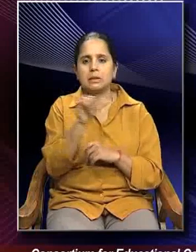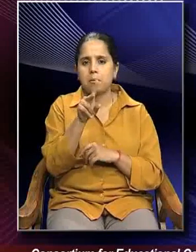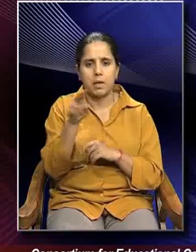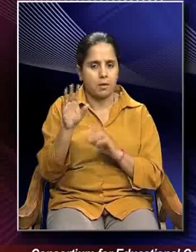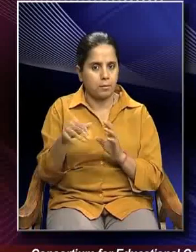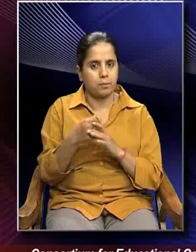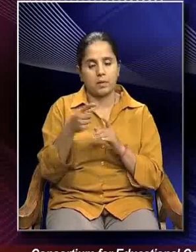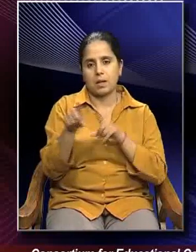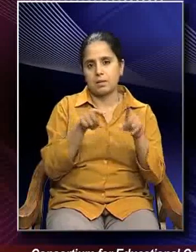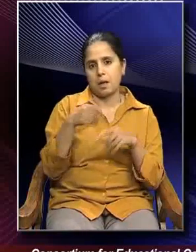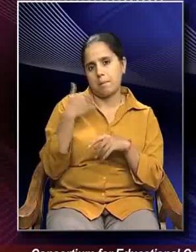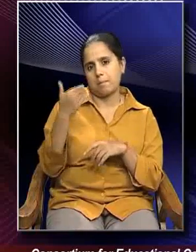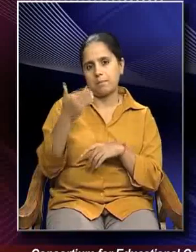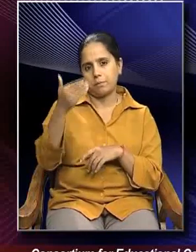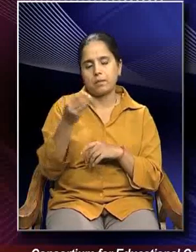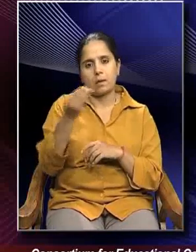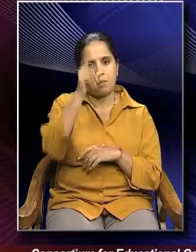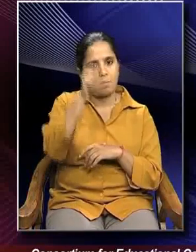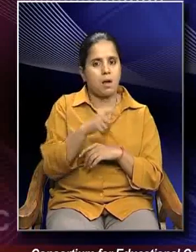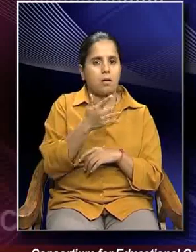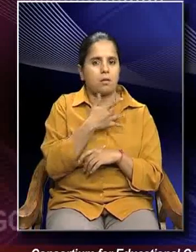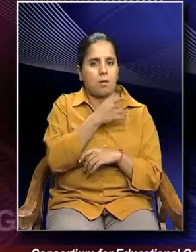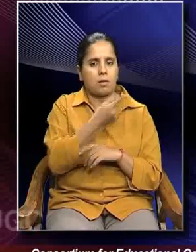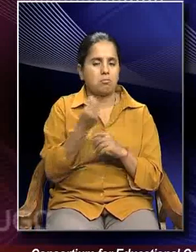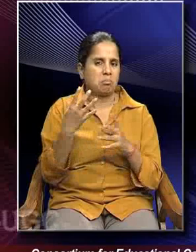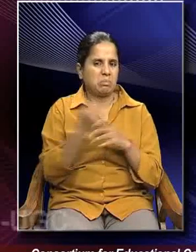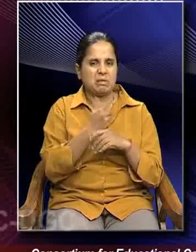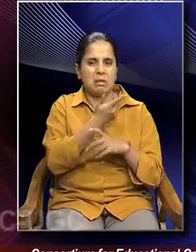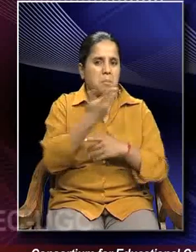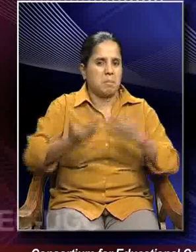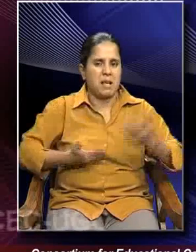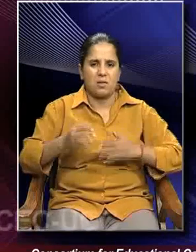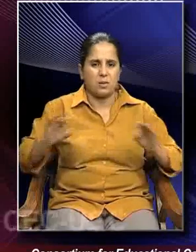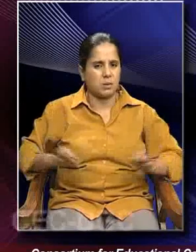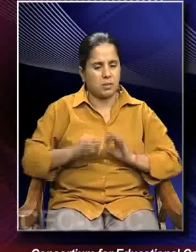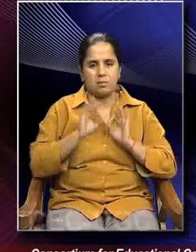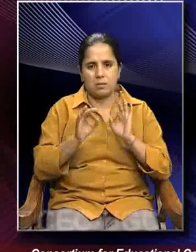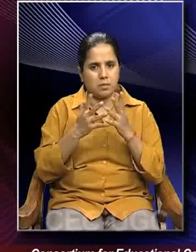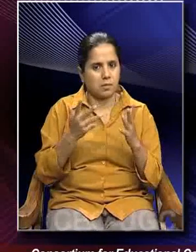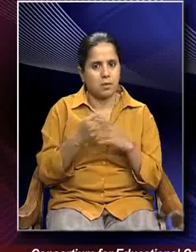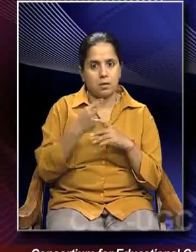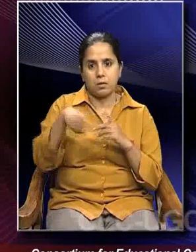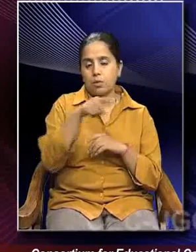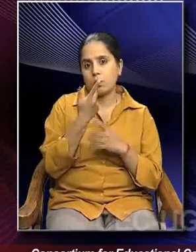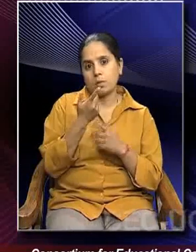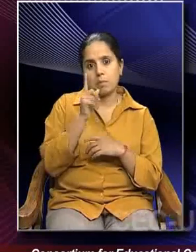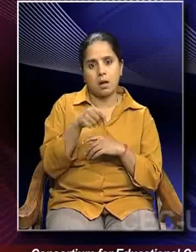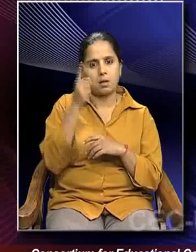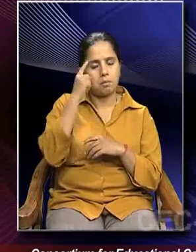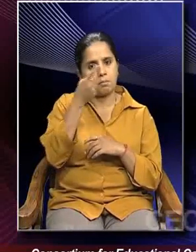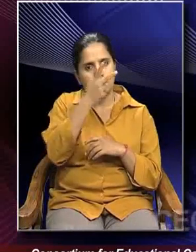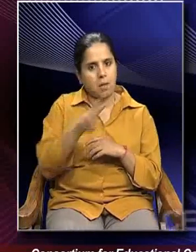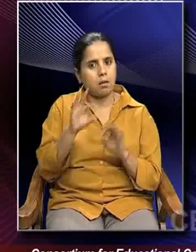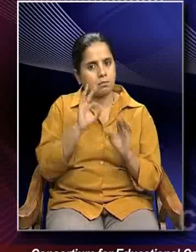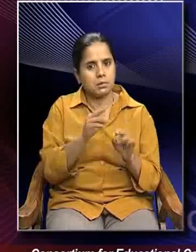for instance, somebody kind of misbehaves with you, the idea is obviously to come back with